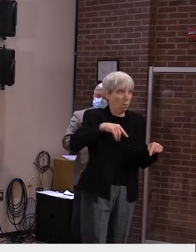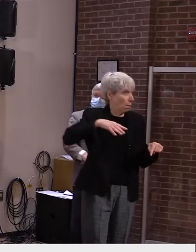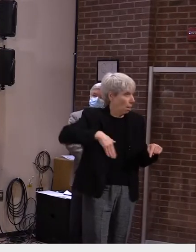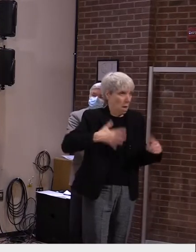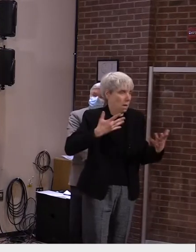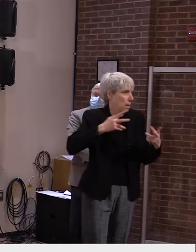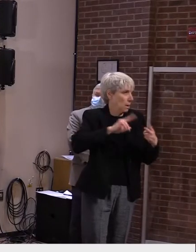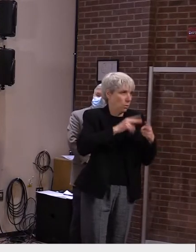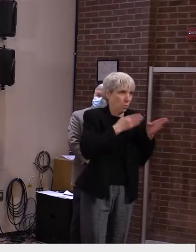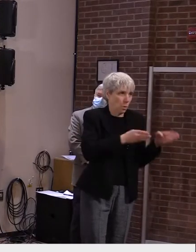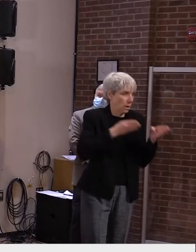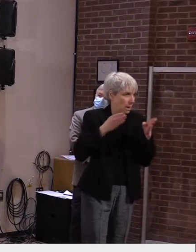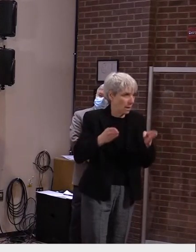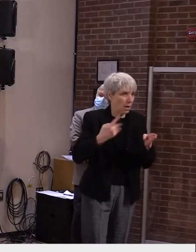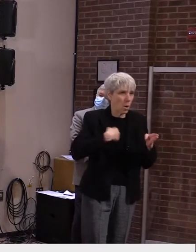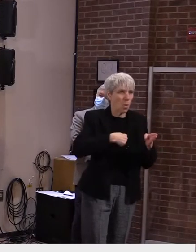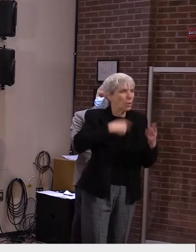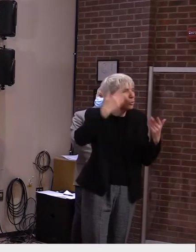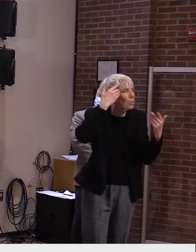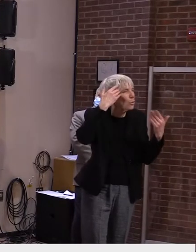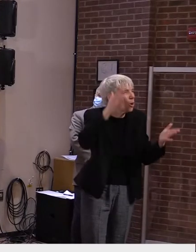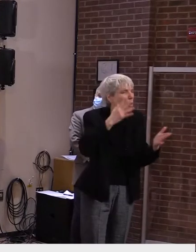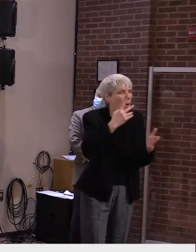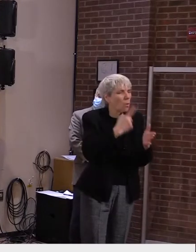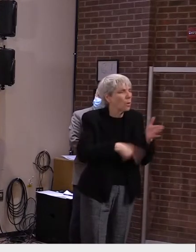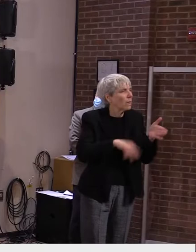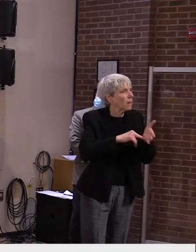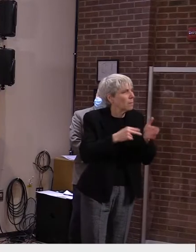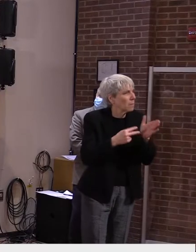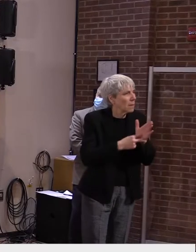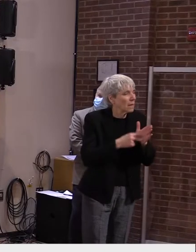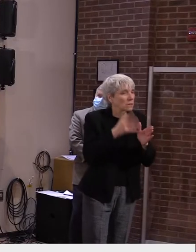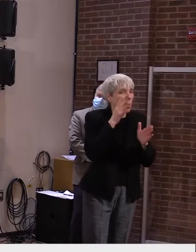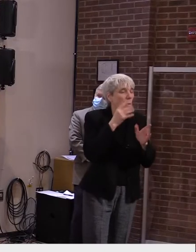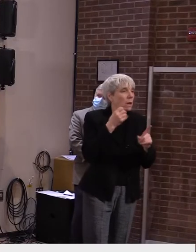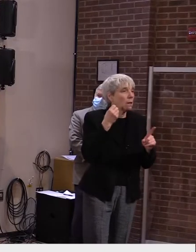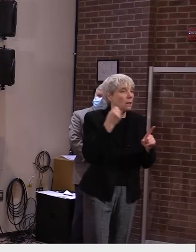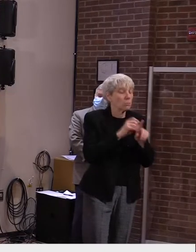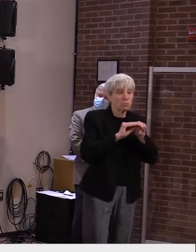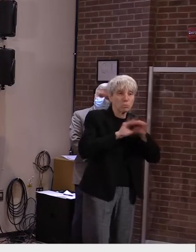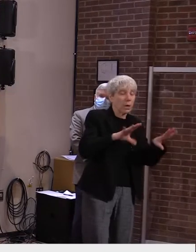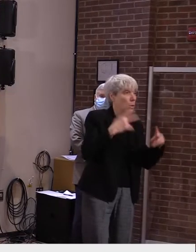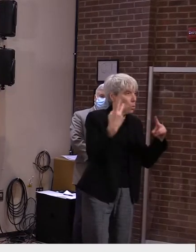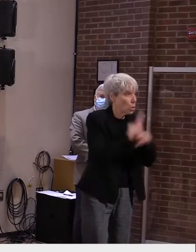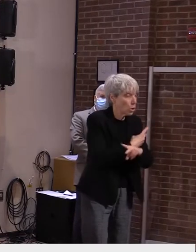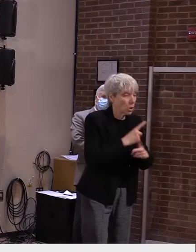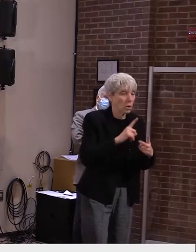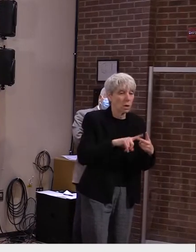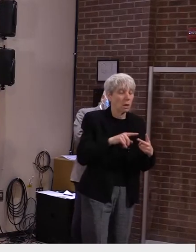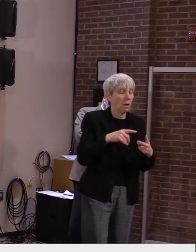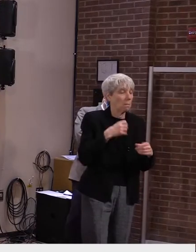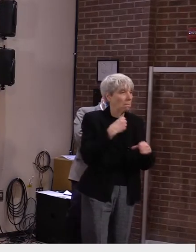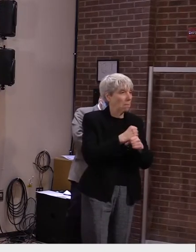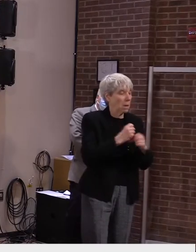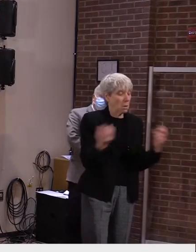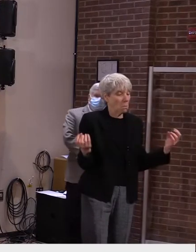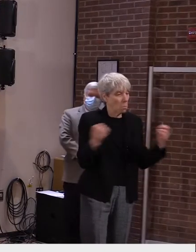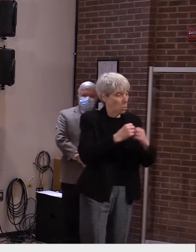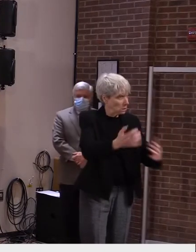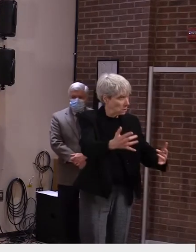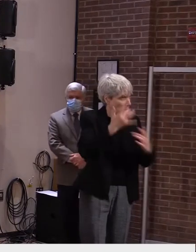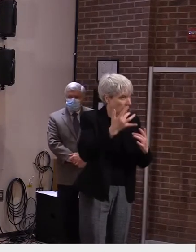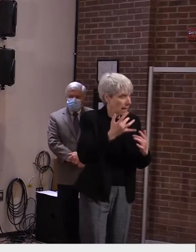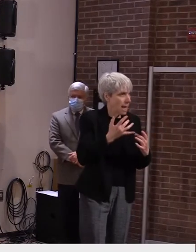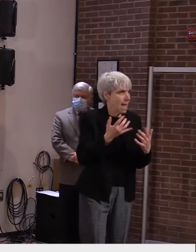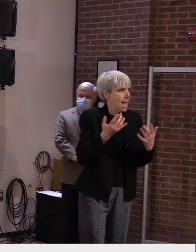about impacts of it to be, you know, intimidated and panicked about that. We just have to be realistic and